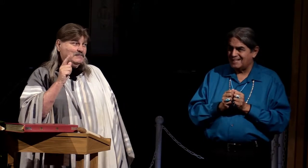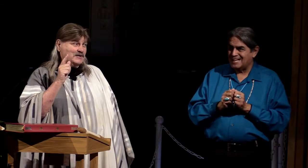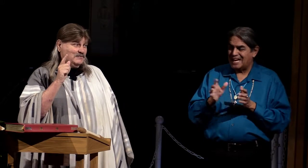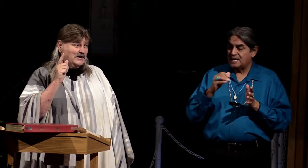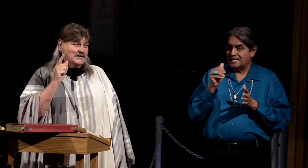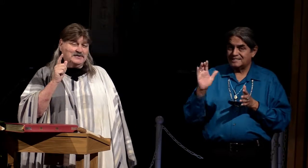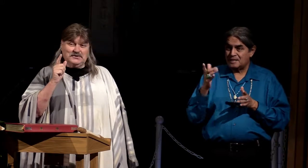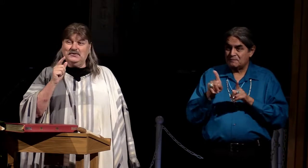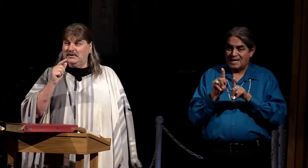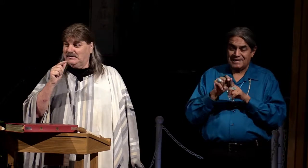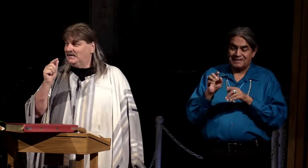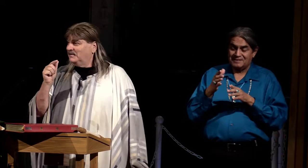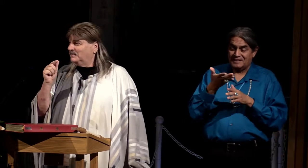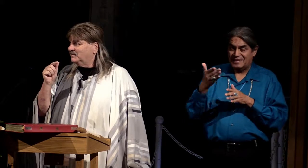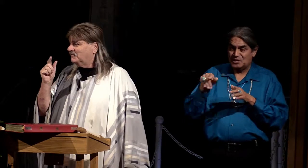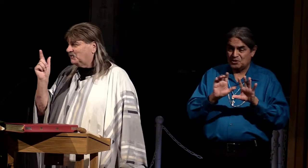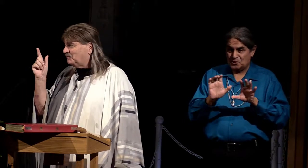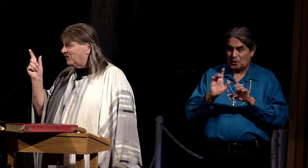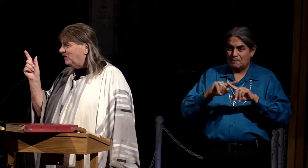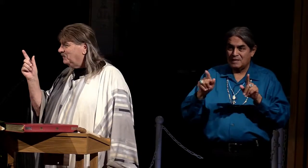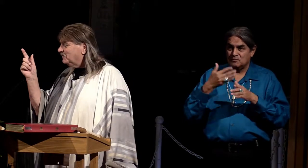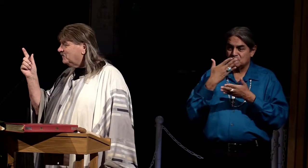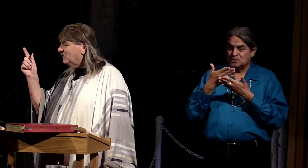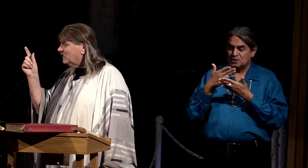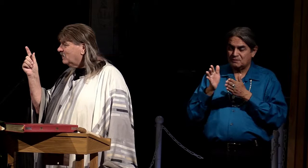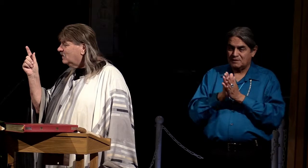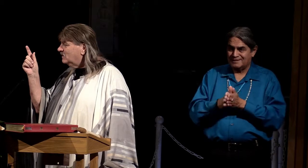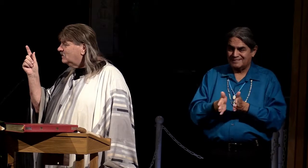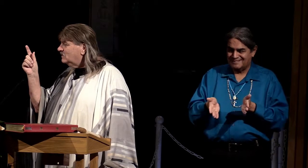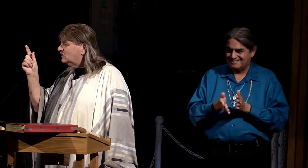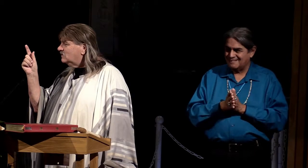Didn't seem like the right thing to do, but it was a good prayer.